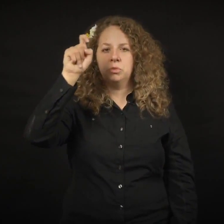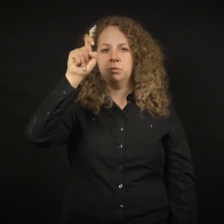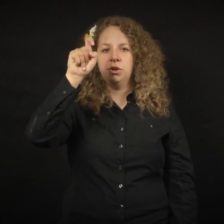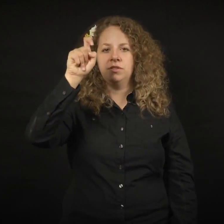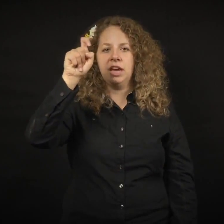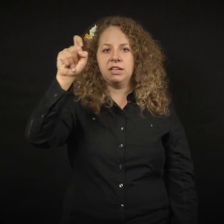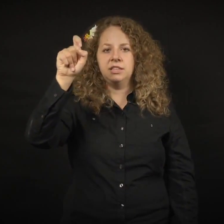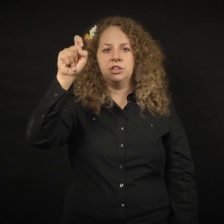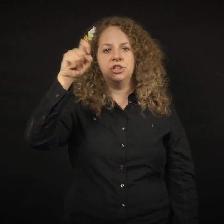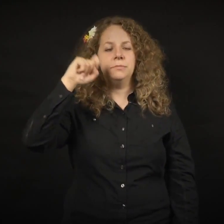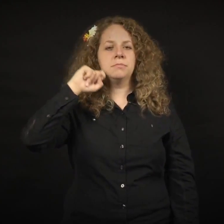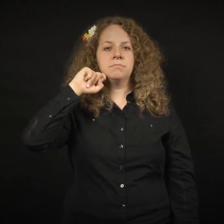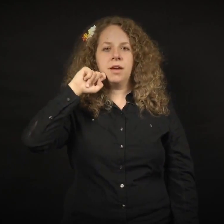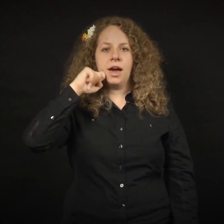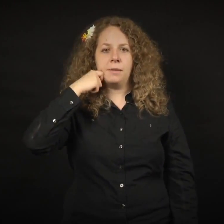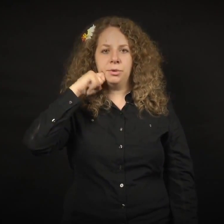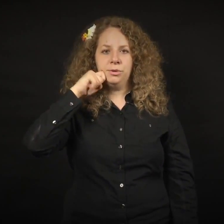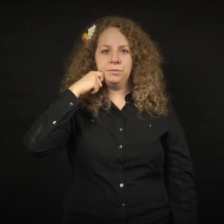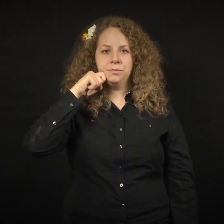with more of an X hand shape. Apple.